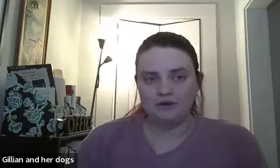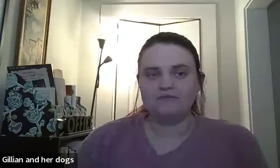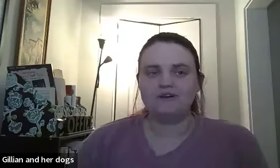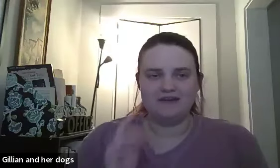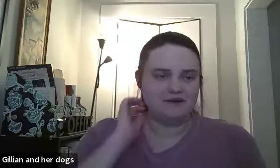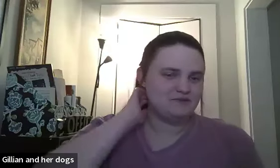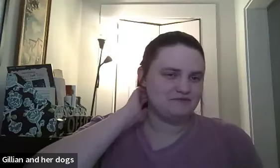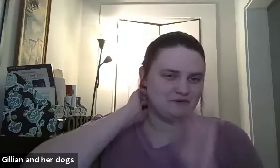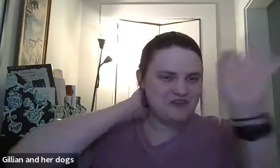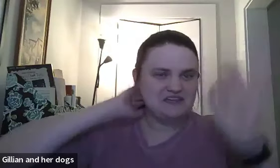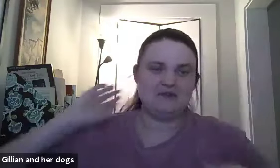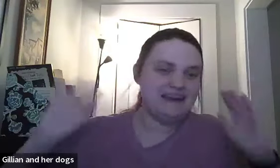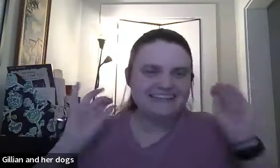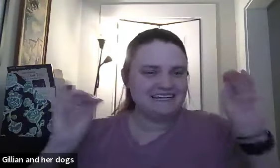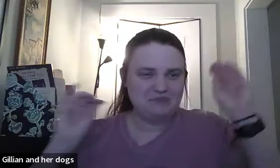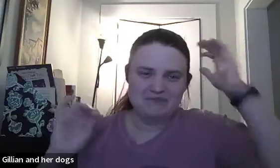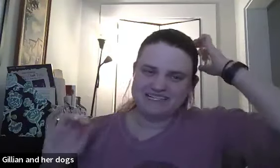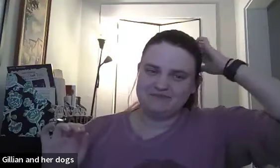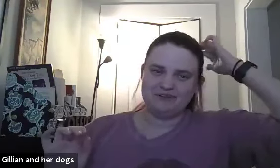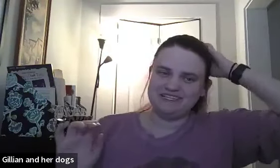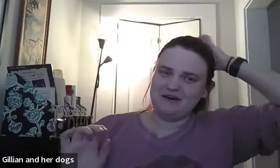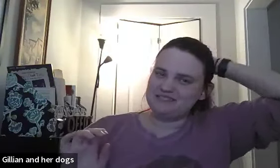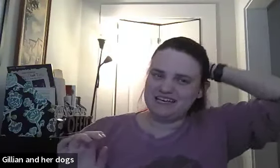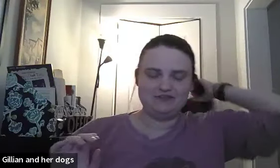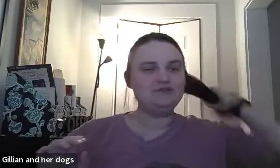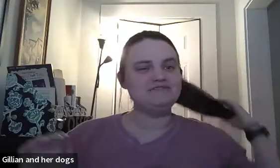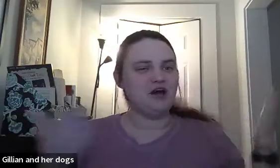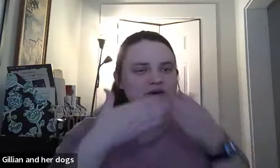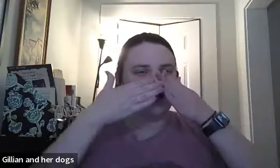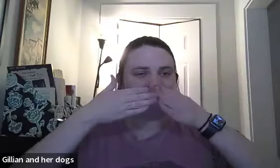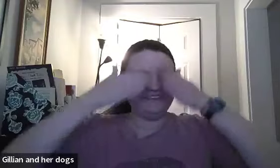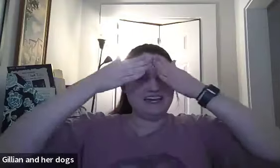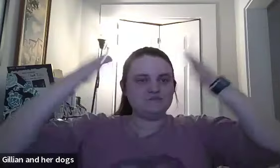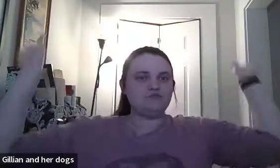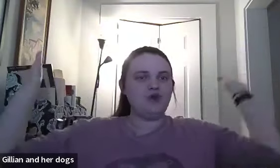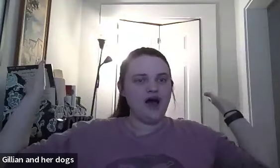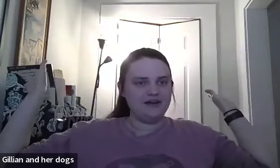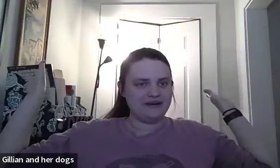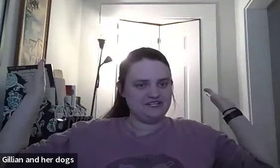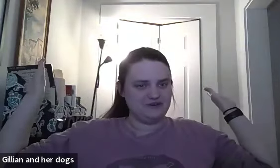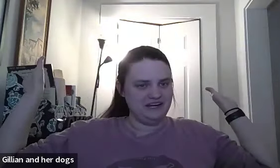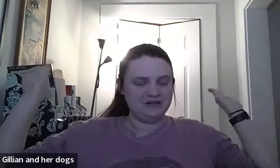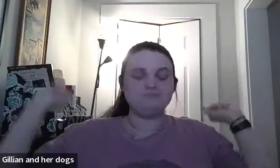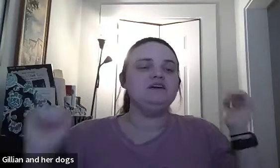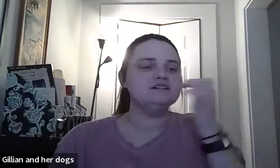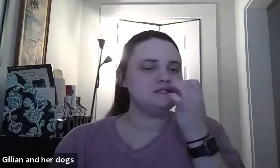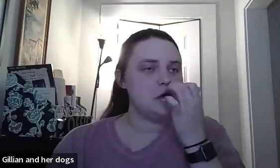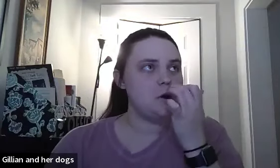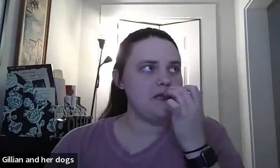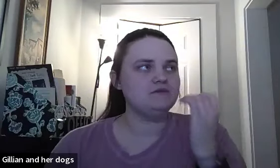So, okay, that was a perfect one. Thank you. I needed a prime example because I was like, if you leave it open, I'm like, that is a broad range right here. So, if